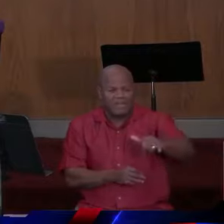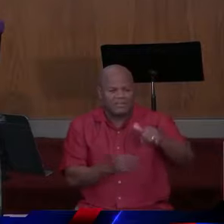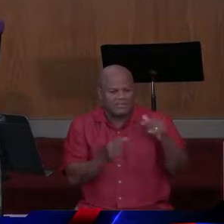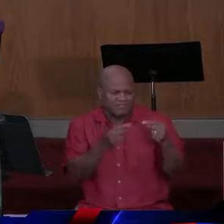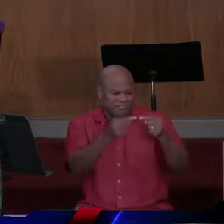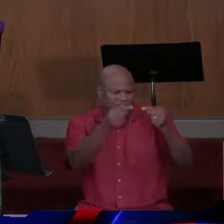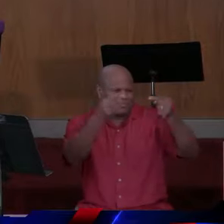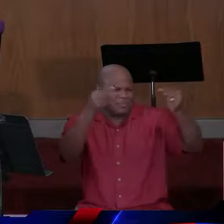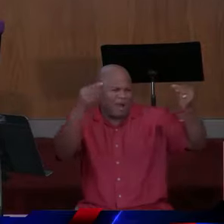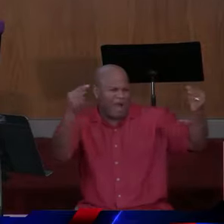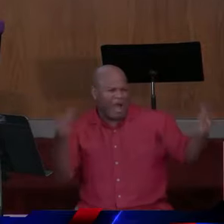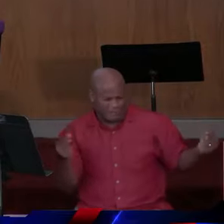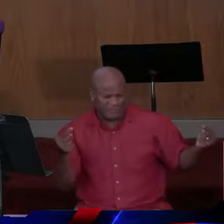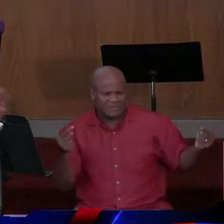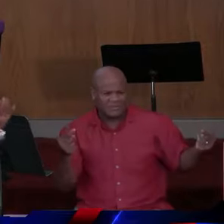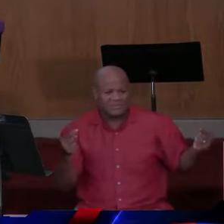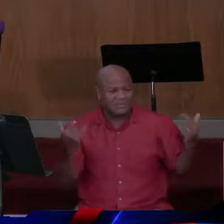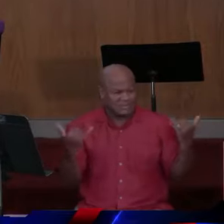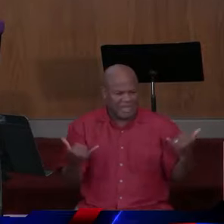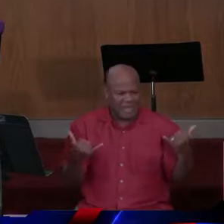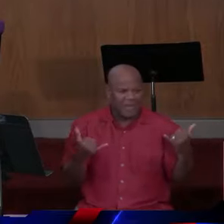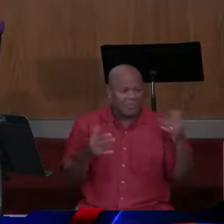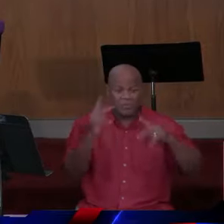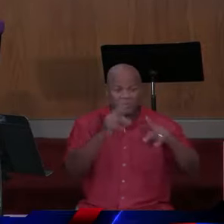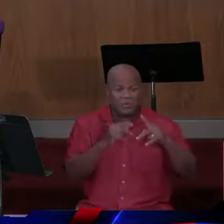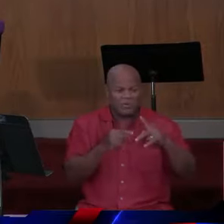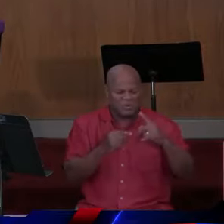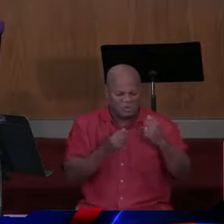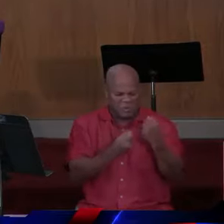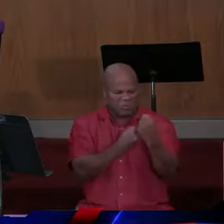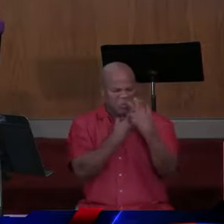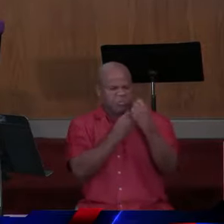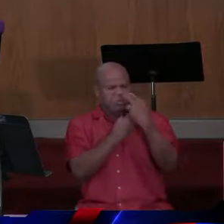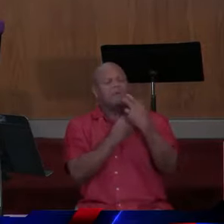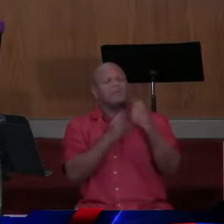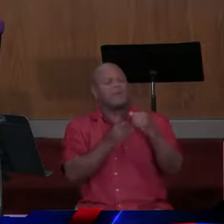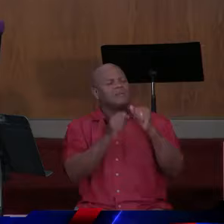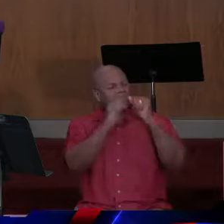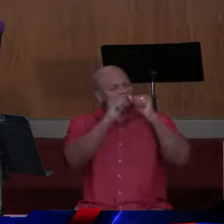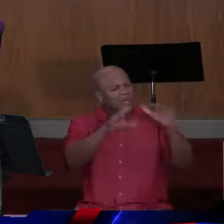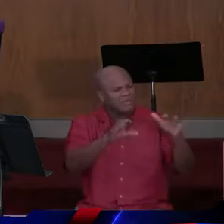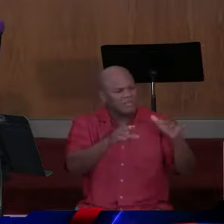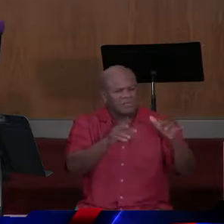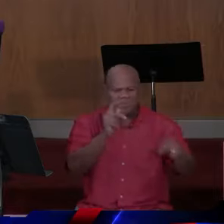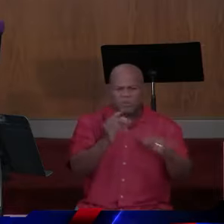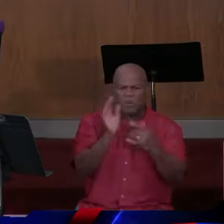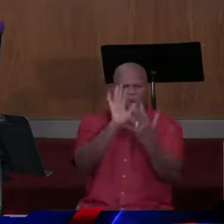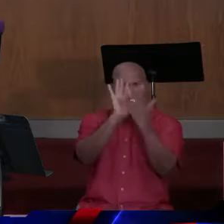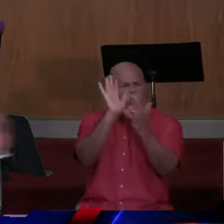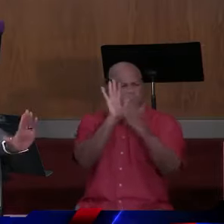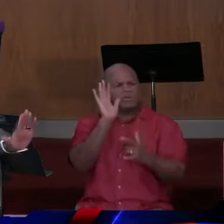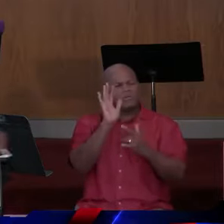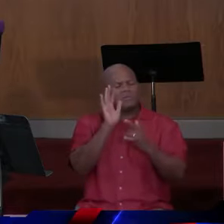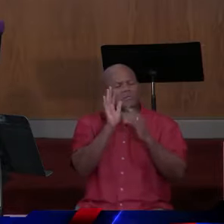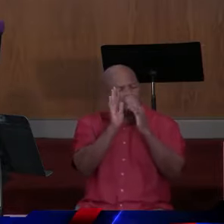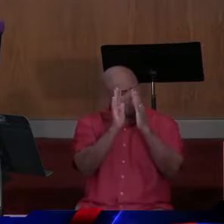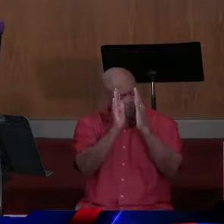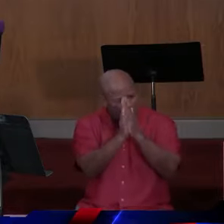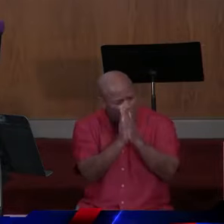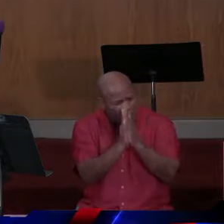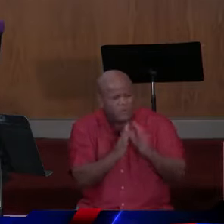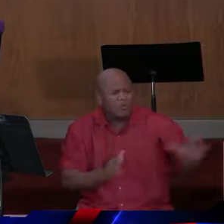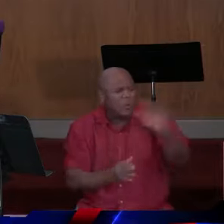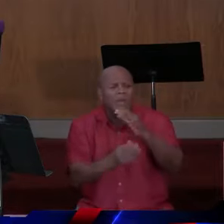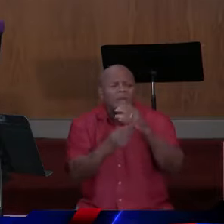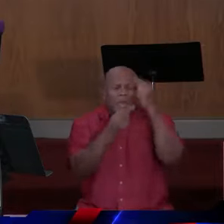opposites, we're now able to bless those that curse you. Pray for those that despitefully use you. Love your